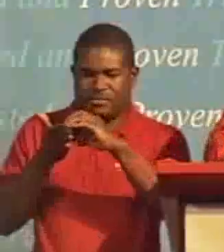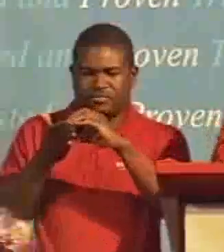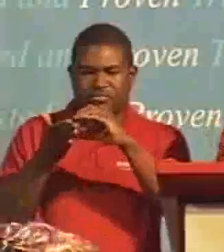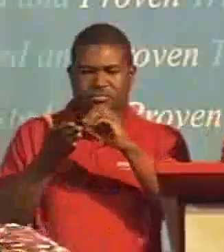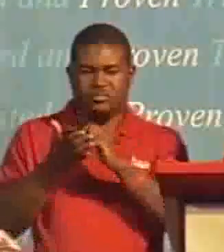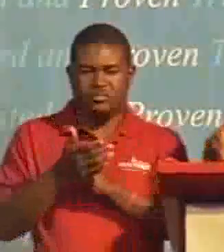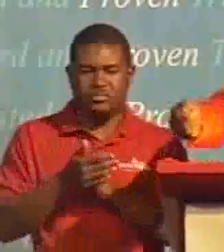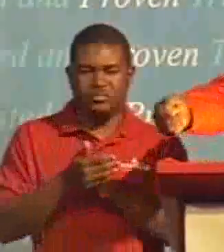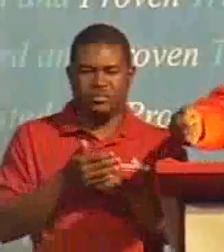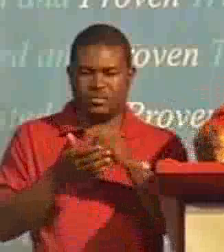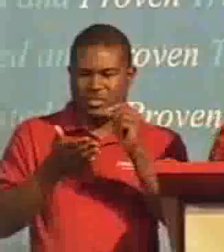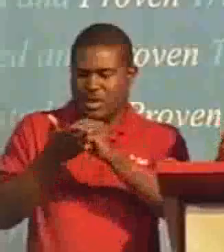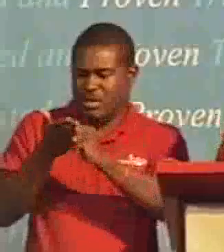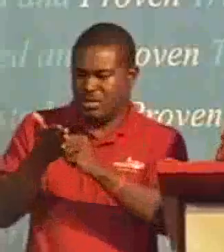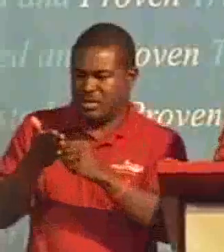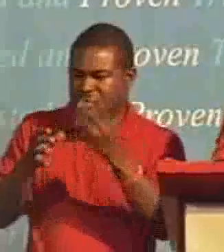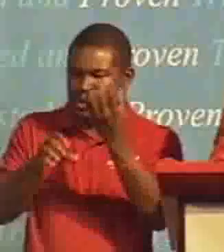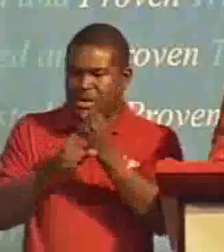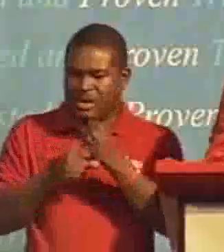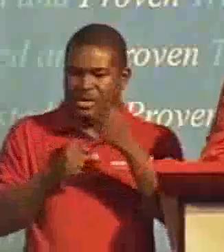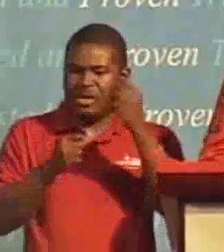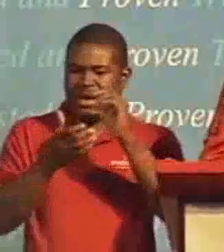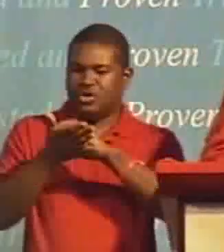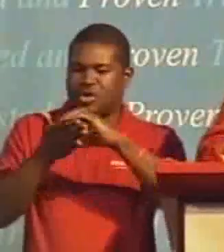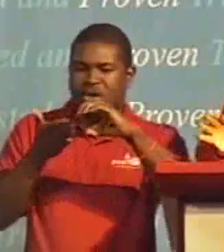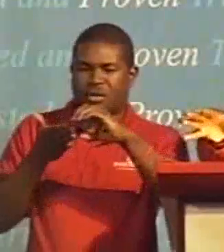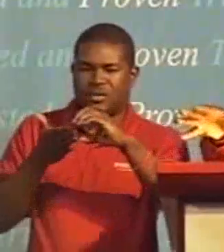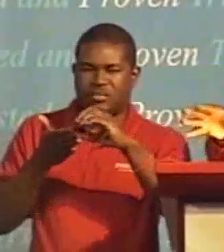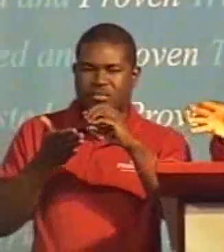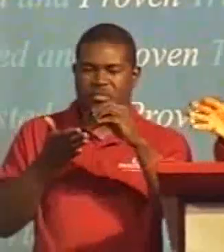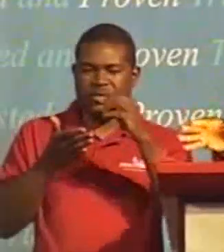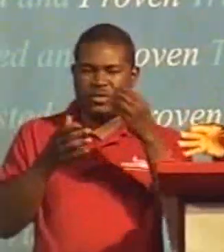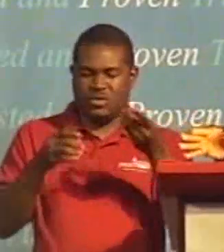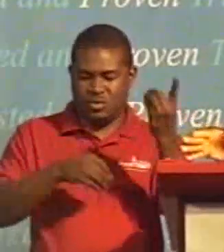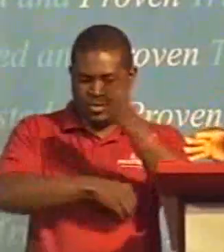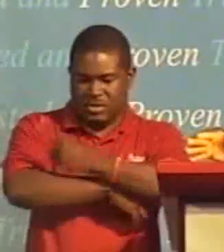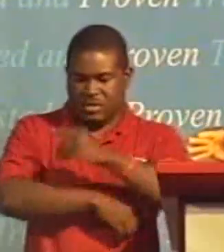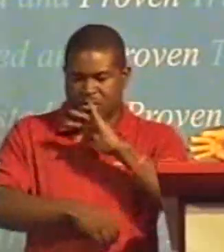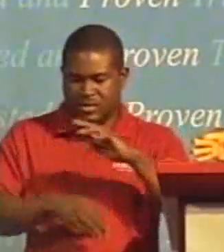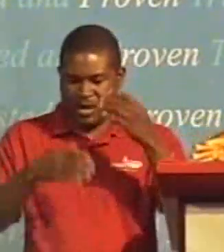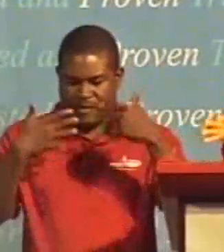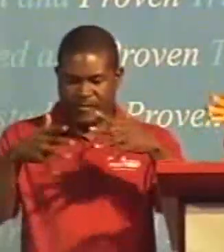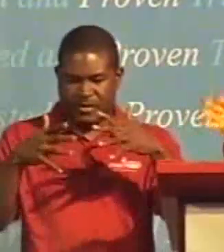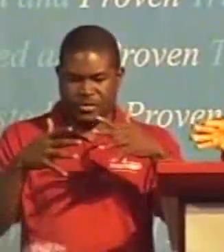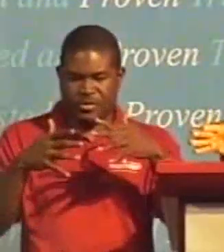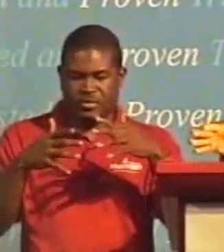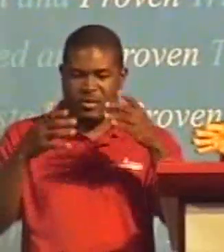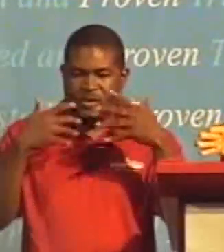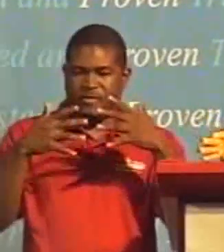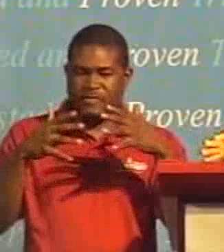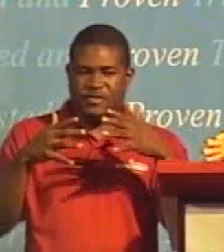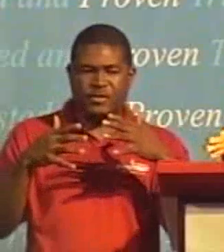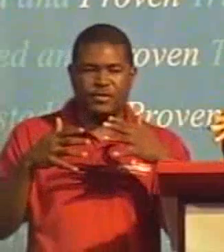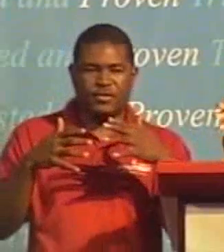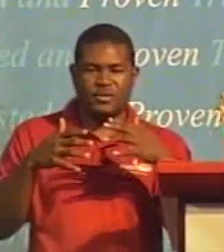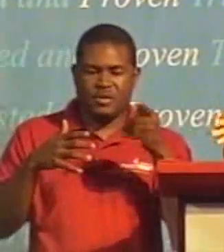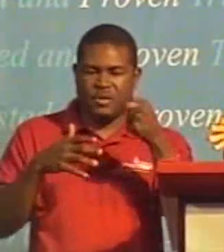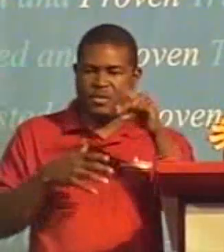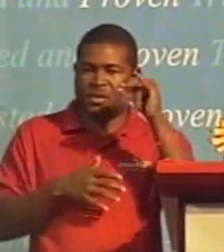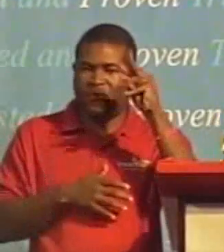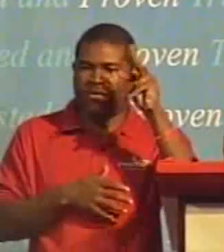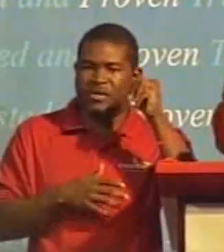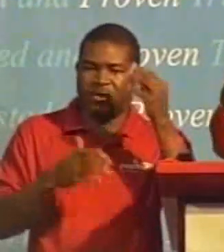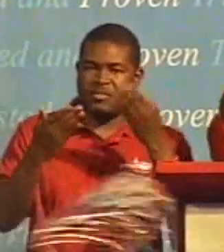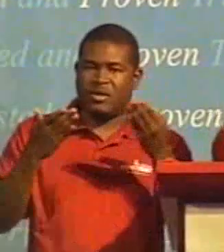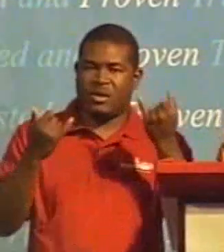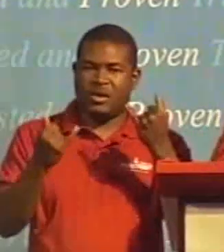else. I got a certificate. Get the check for me. Those days are gone. Finished with. The FNM here